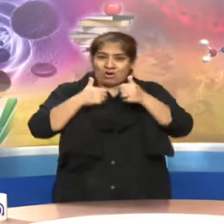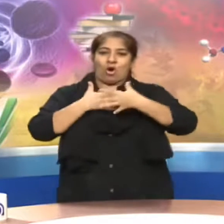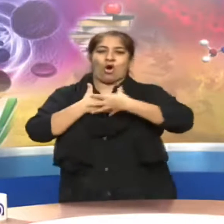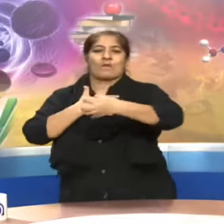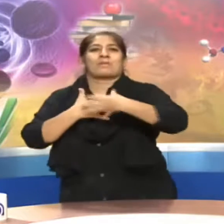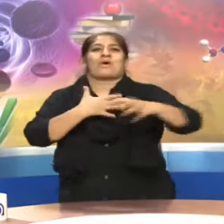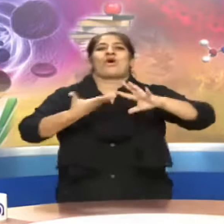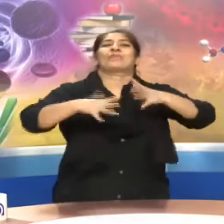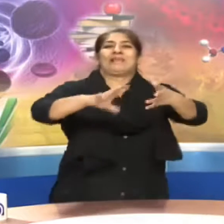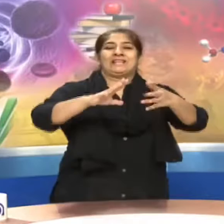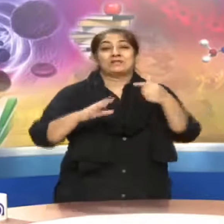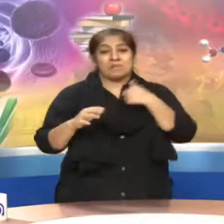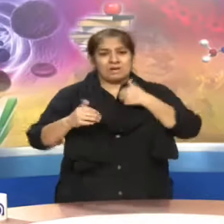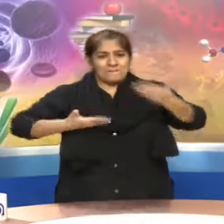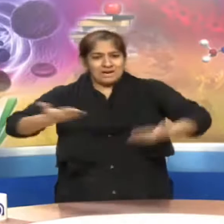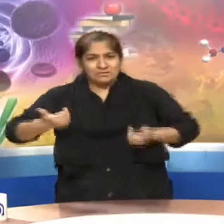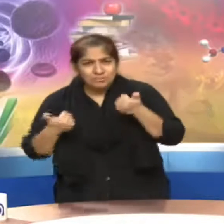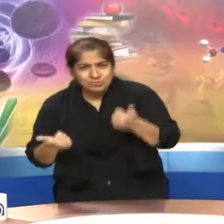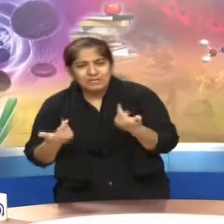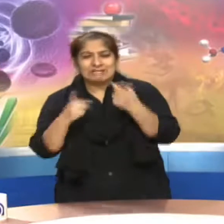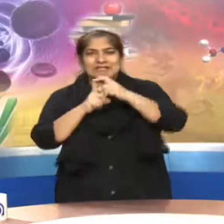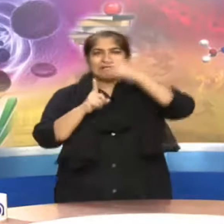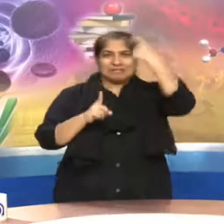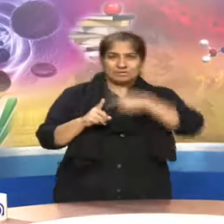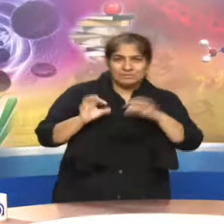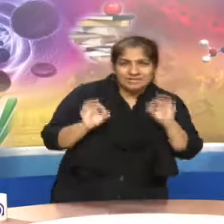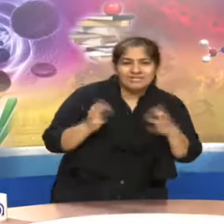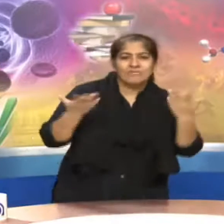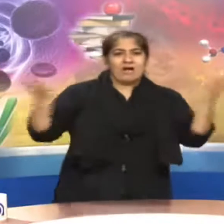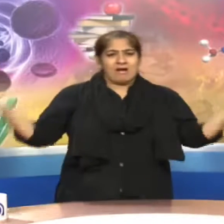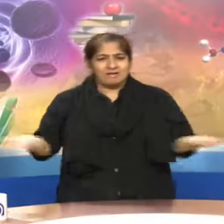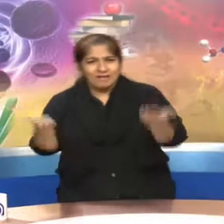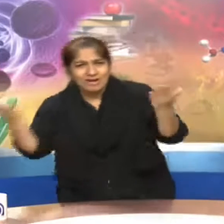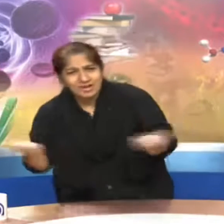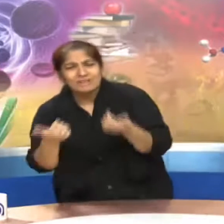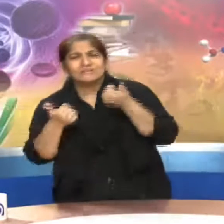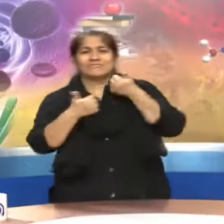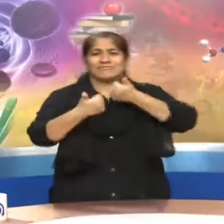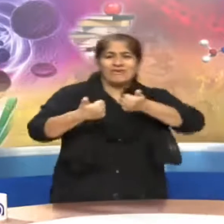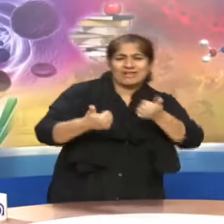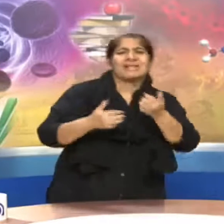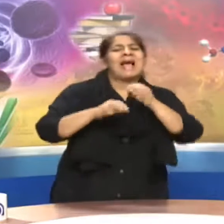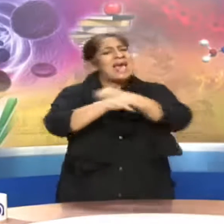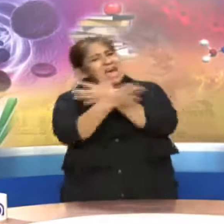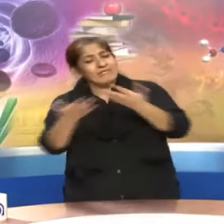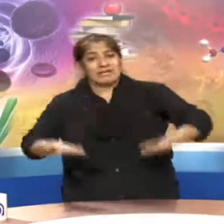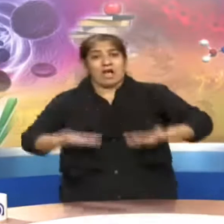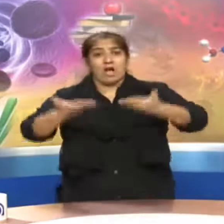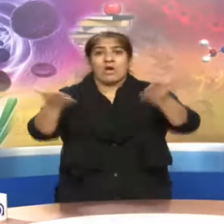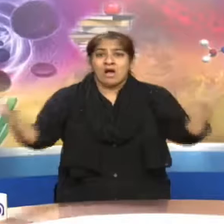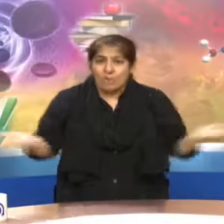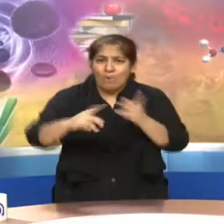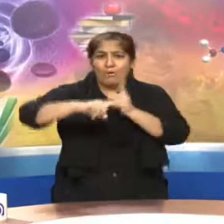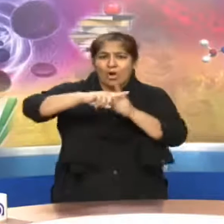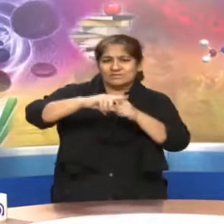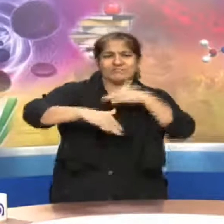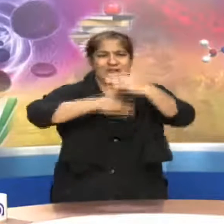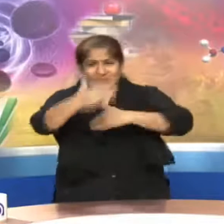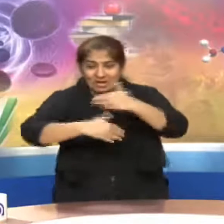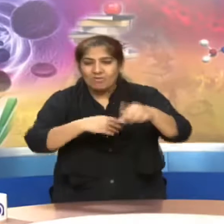or under his or her team. If the person is behaving good and motivating all people, any work he is